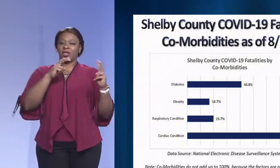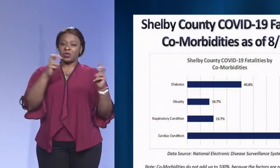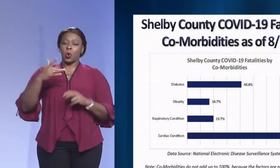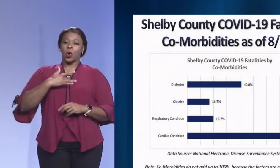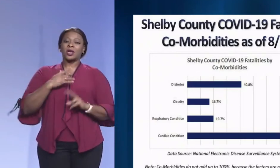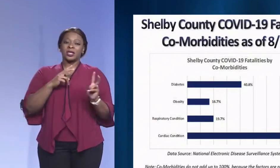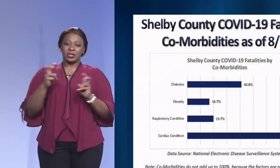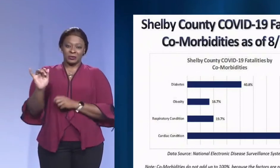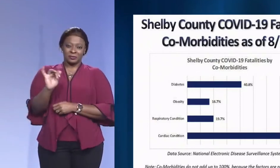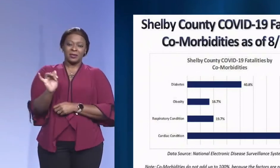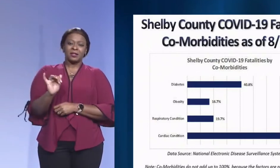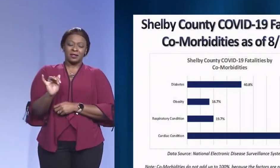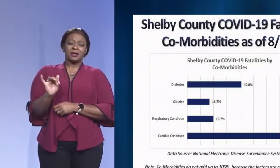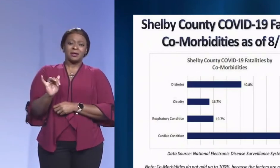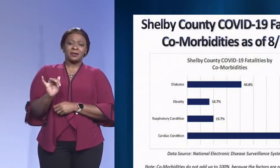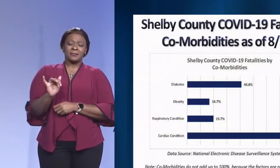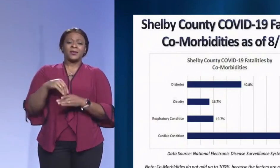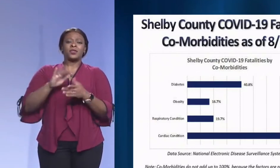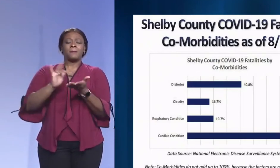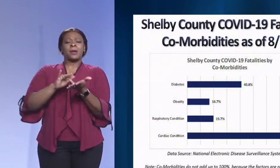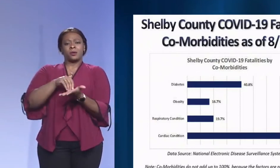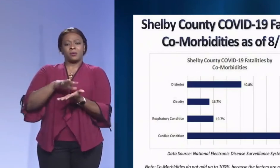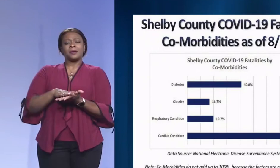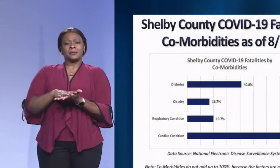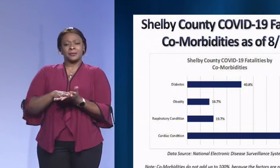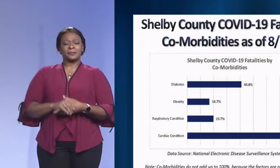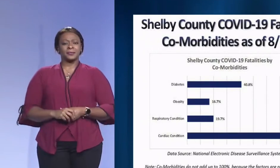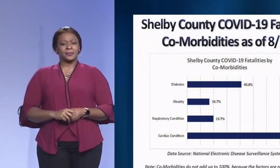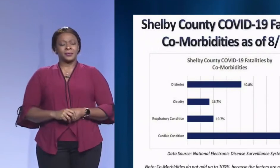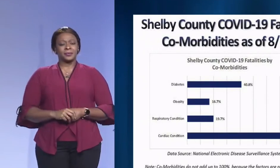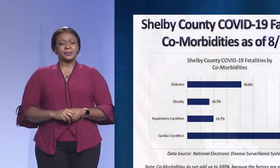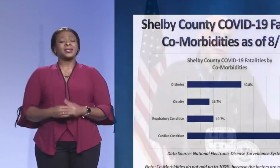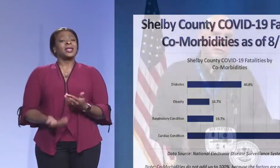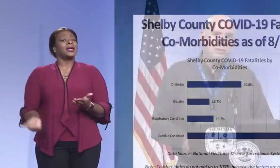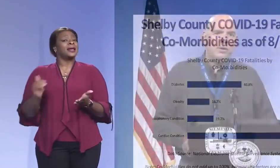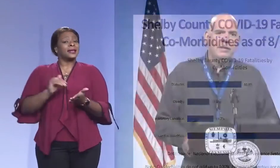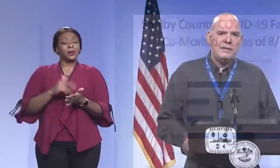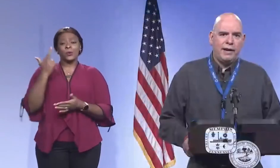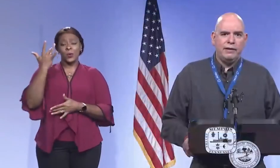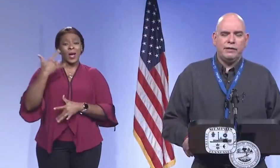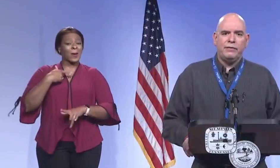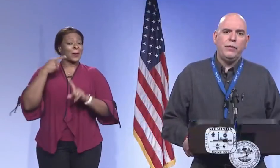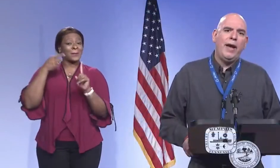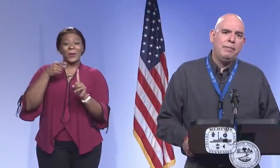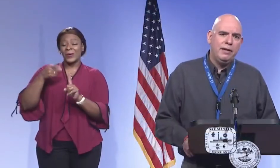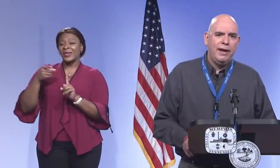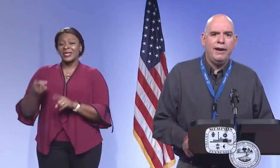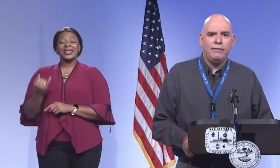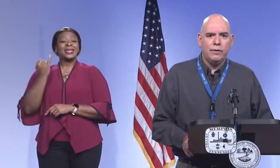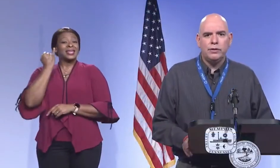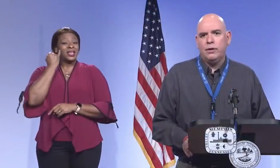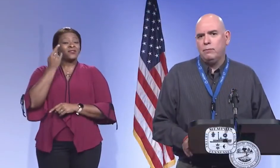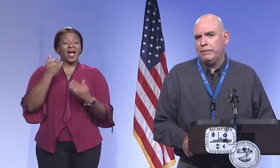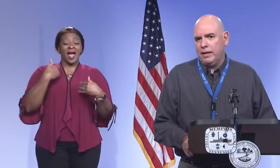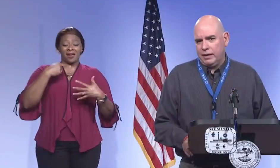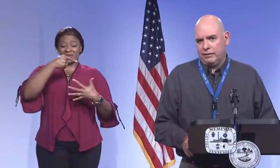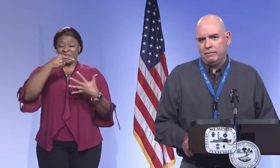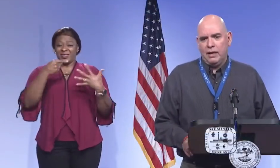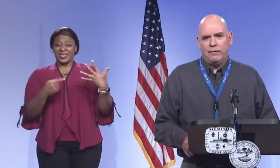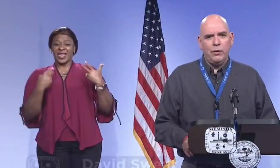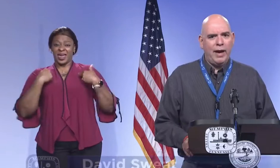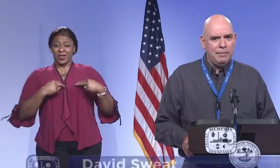condition noted in their medical records. So once again, the reason we point this out is if you happen to have those